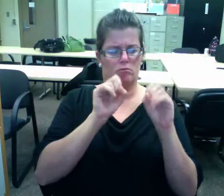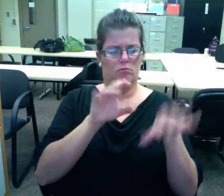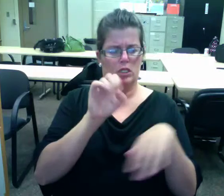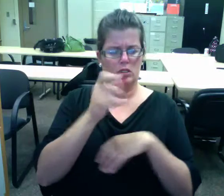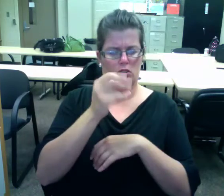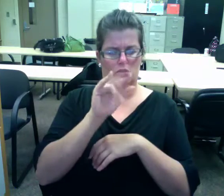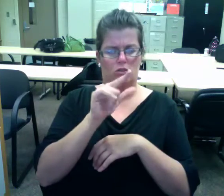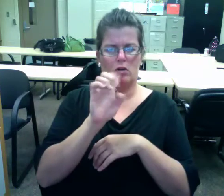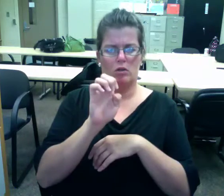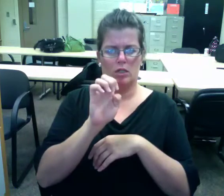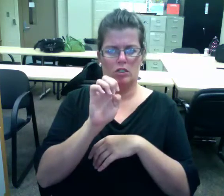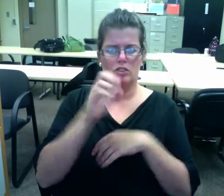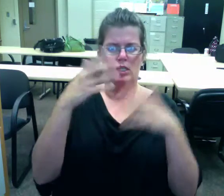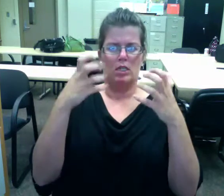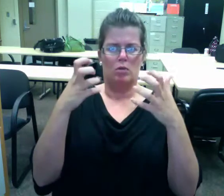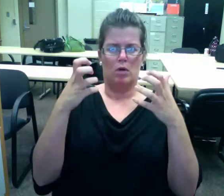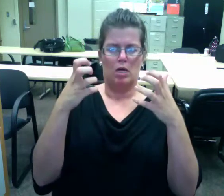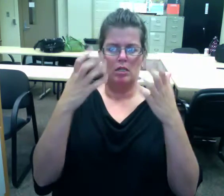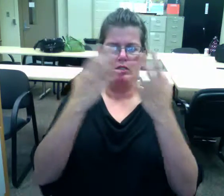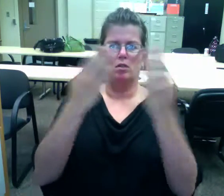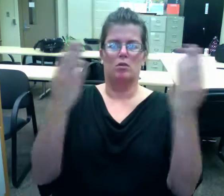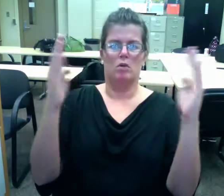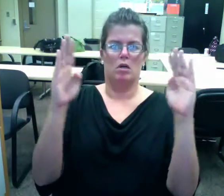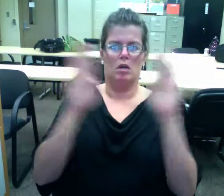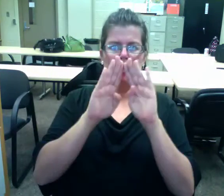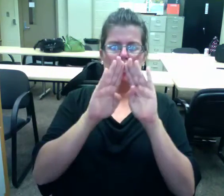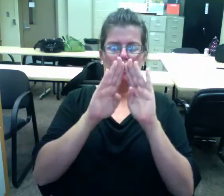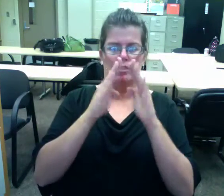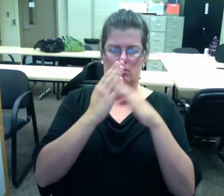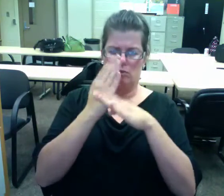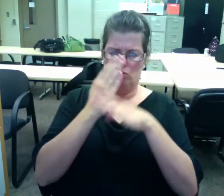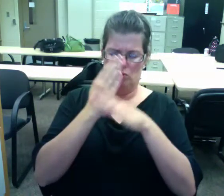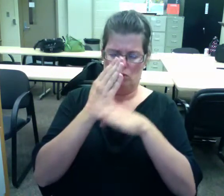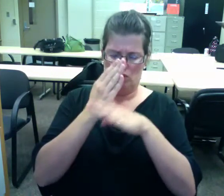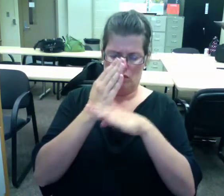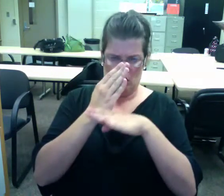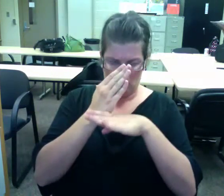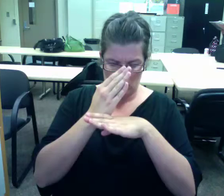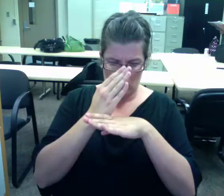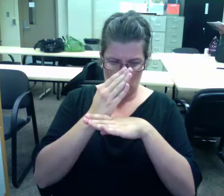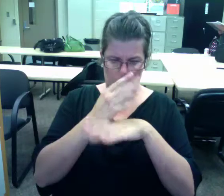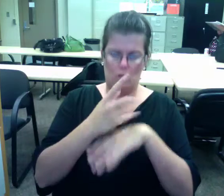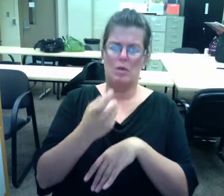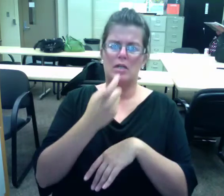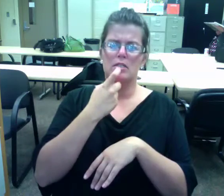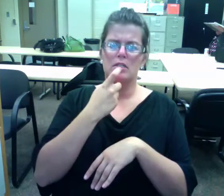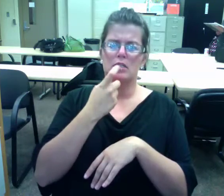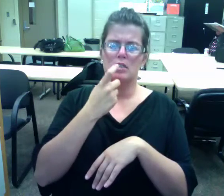plywood, and he wants it to have a cement floor.